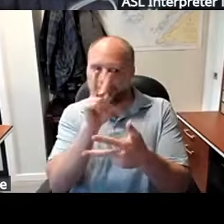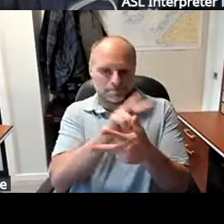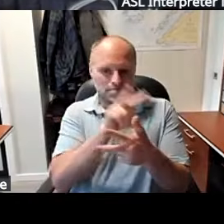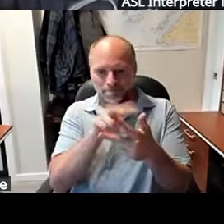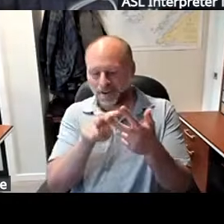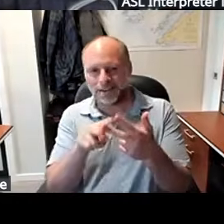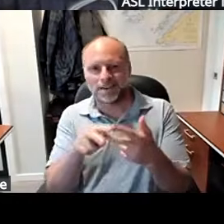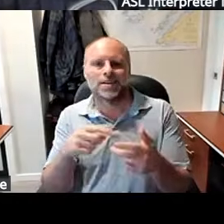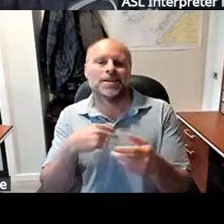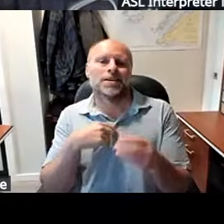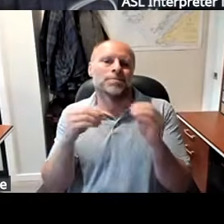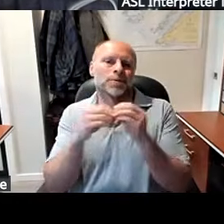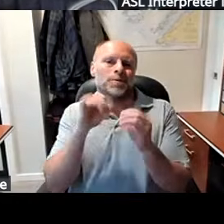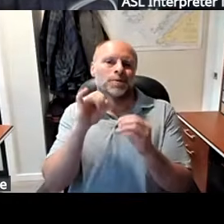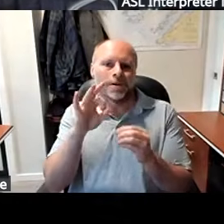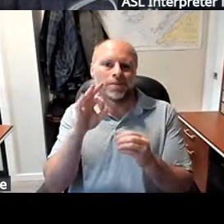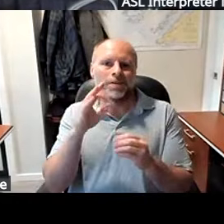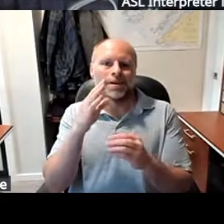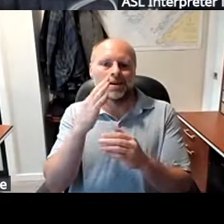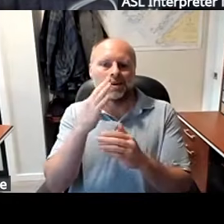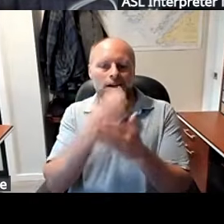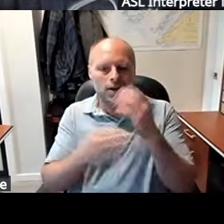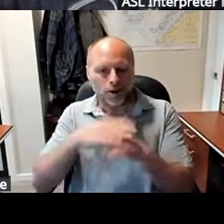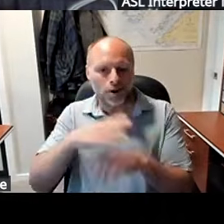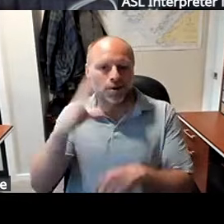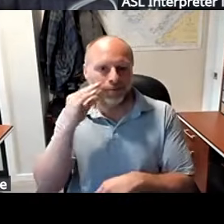Like you've heard, I mean,